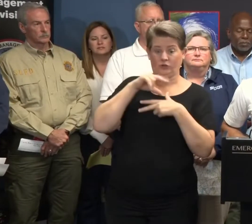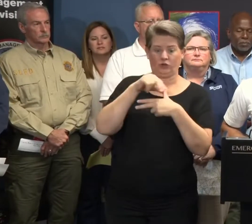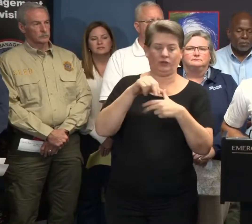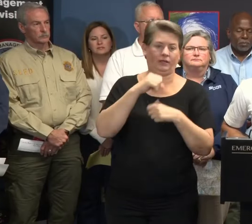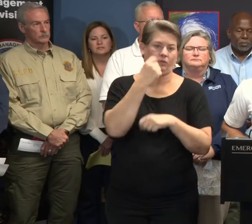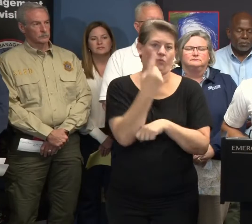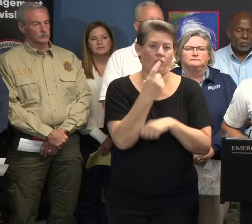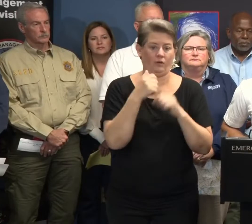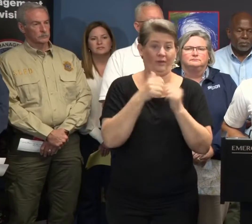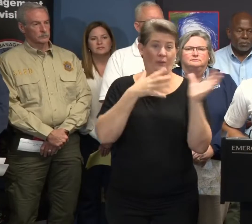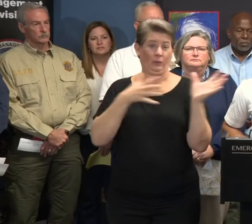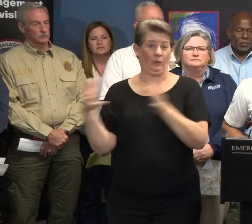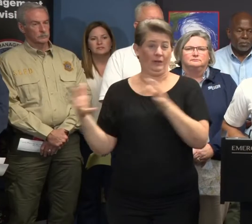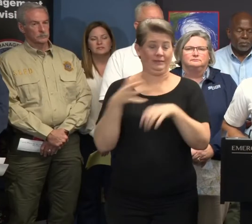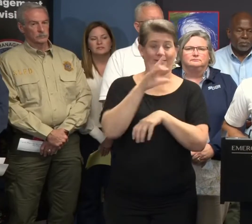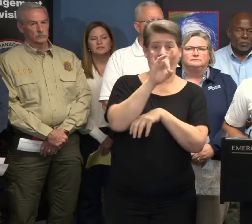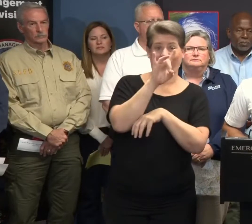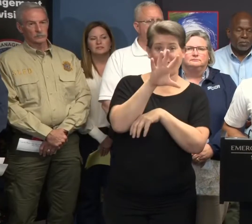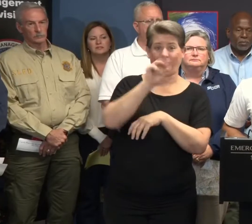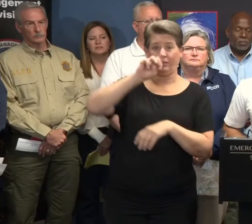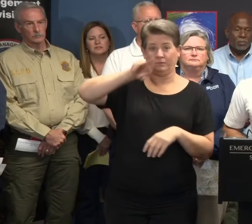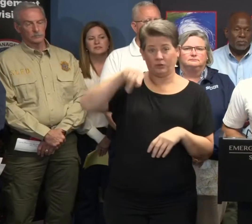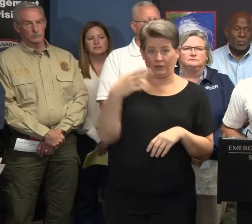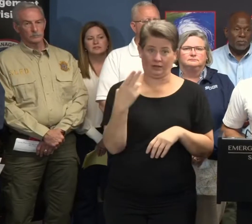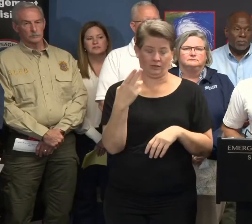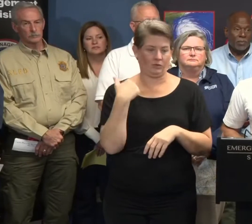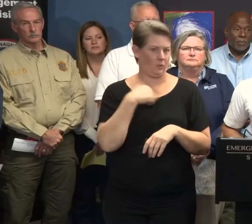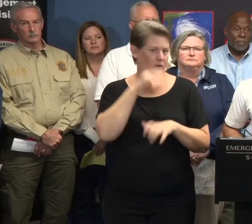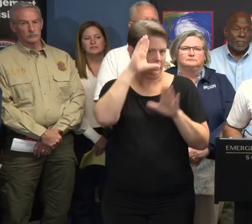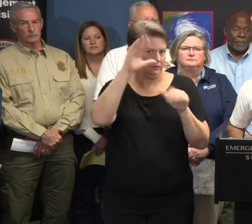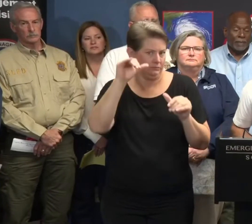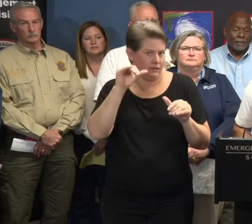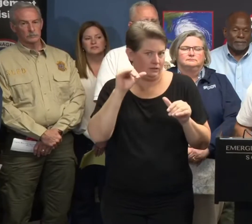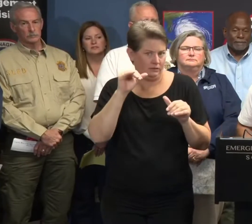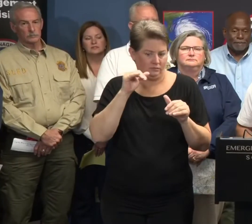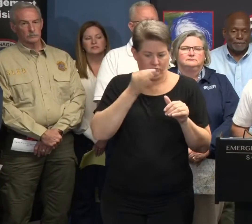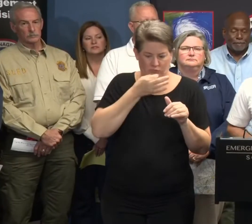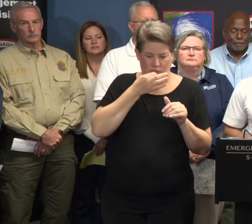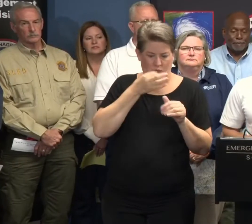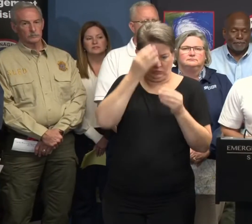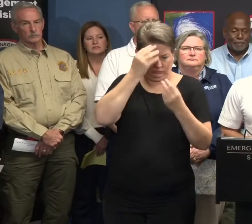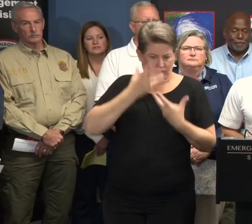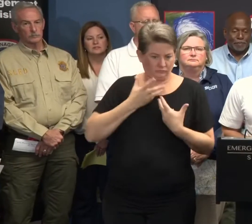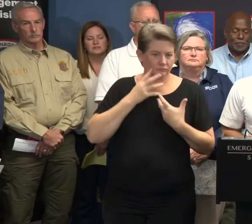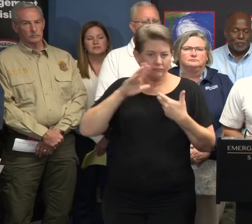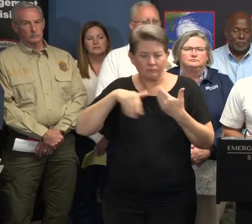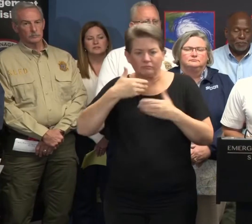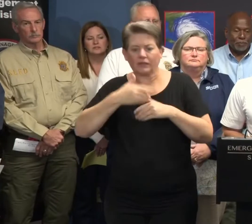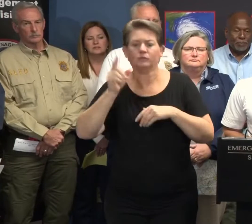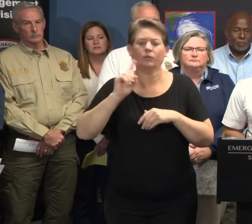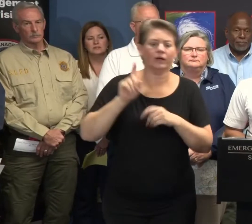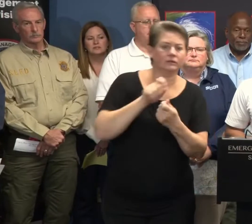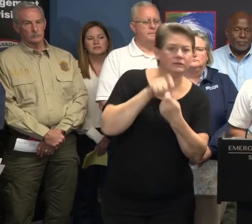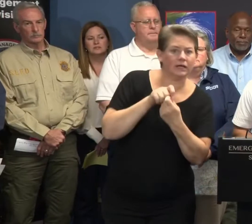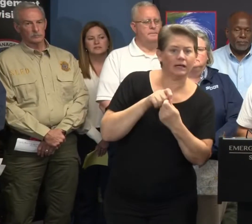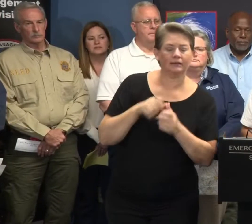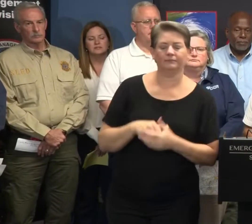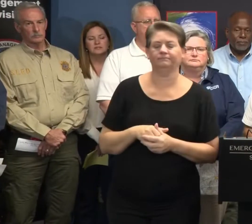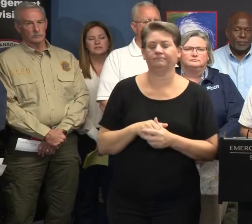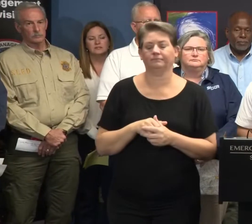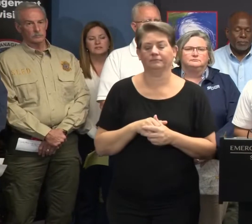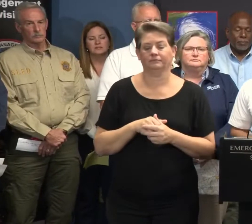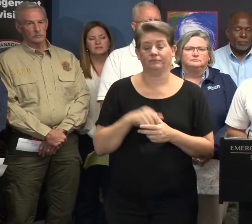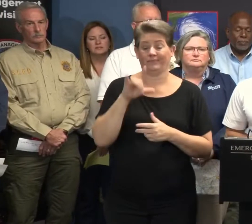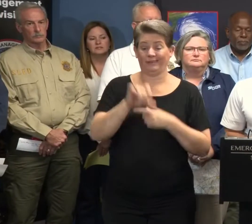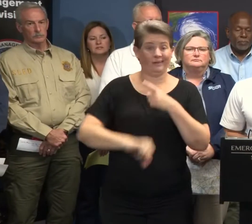with 85-mile-an-hour winds, and we should be getting an update on its position here within the next hour or so. The impacts of Hurricane Ian